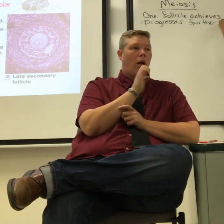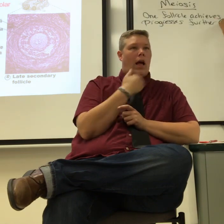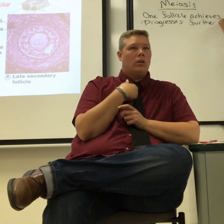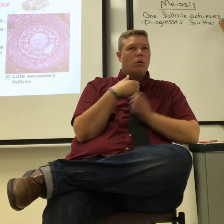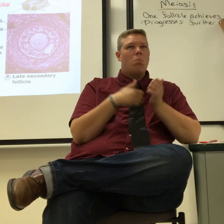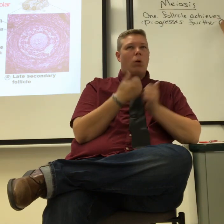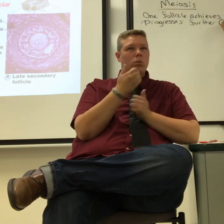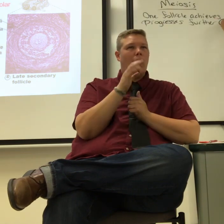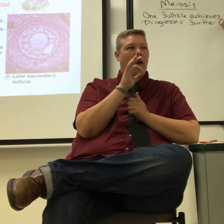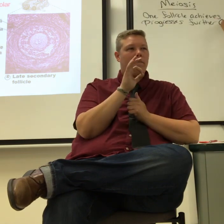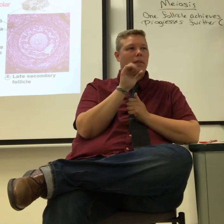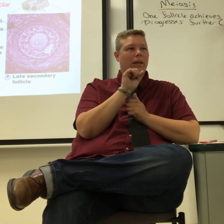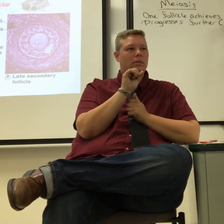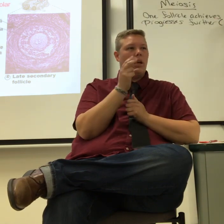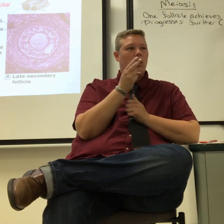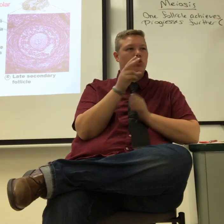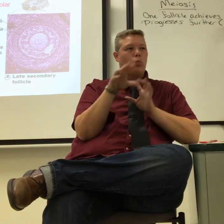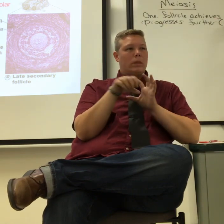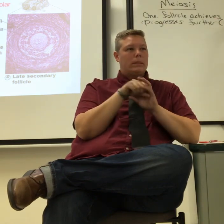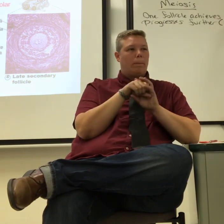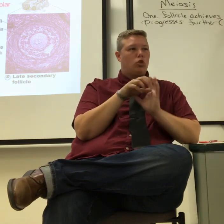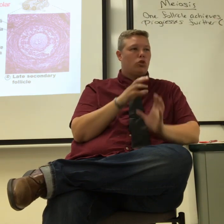FSH receptors.